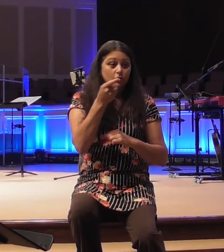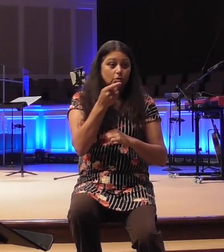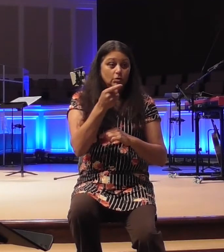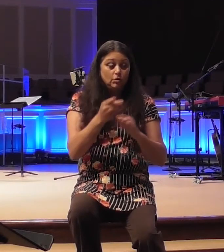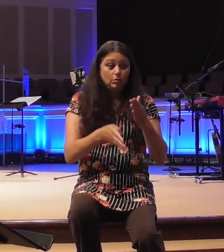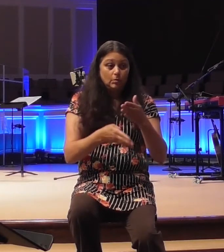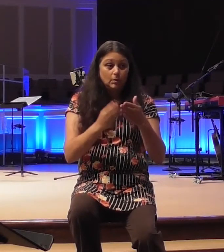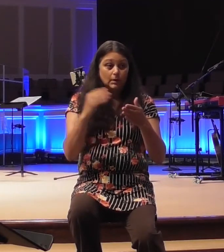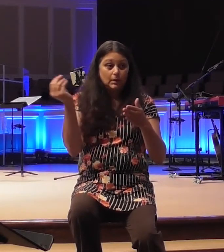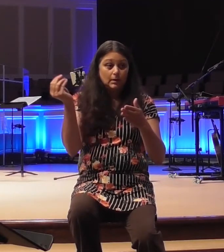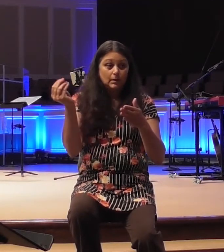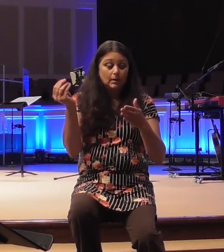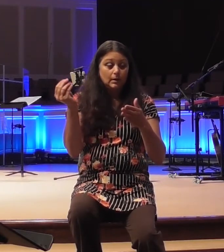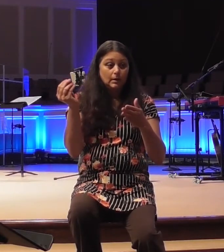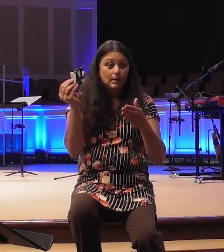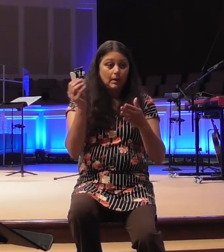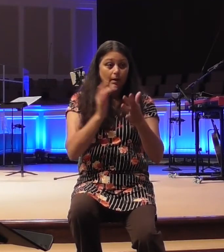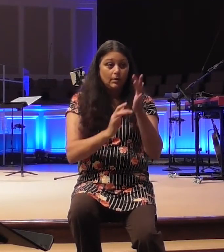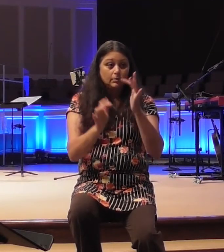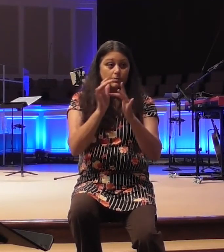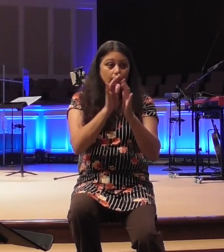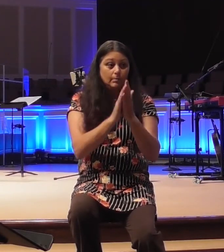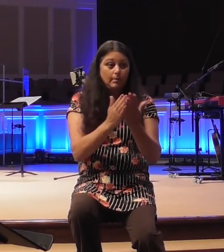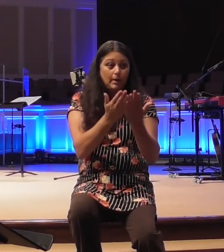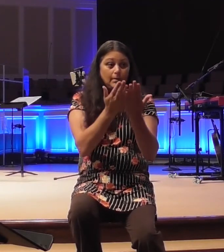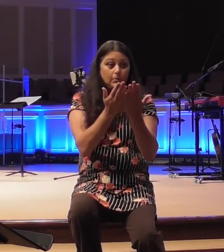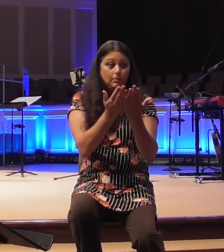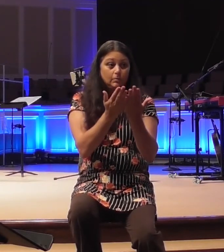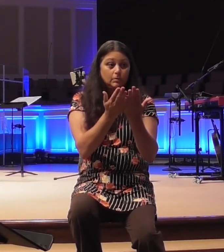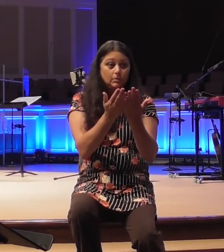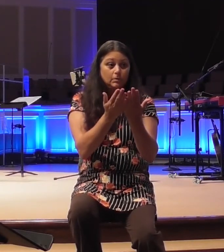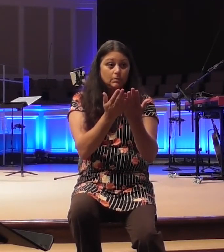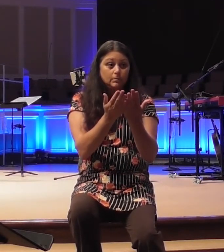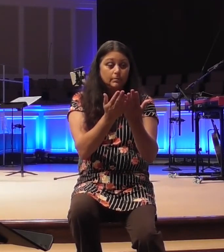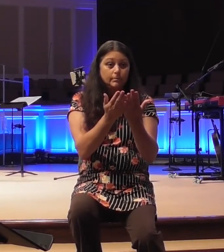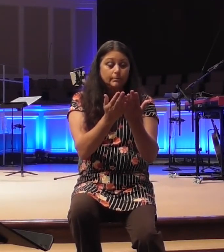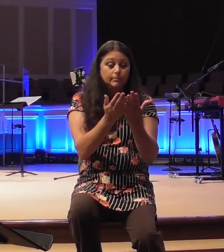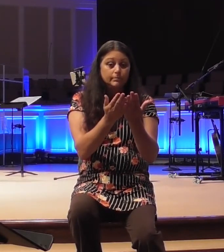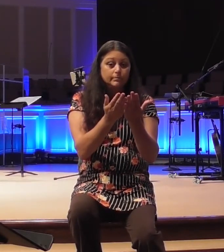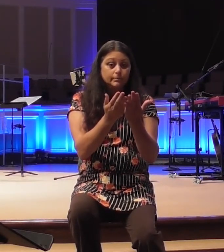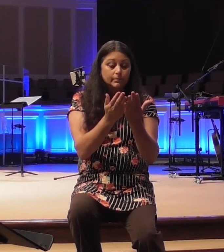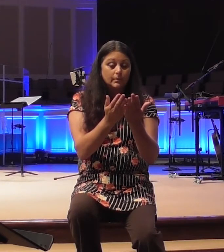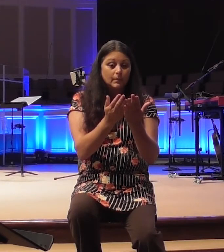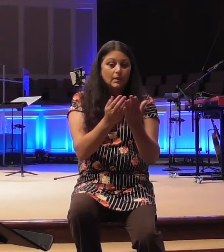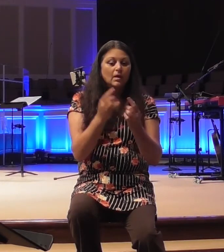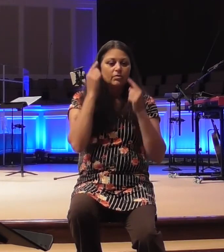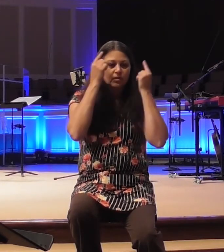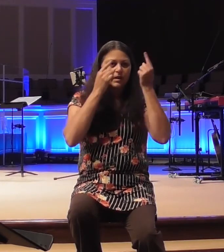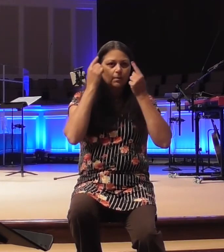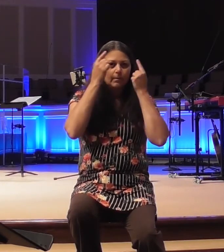Those poor students, for all those years being forced to look at the Ten Commandments.